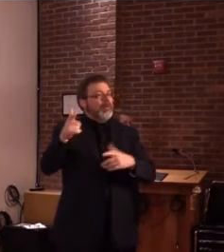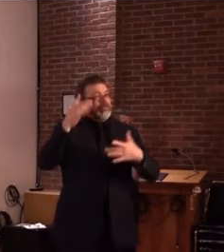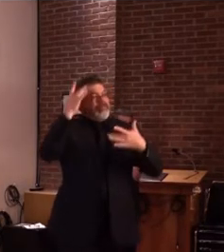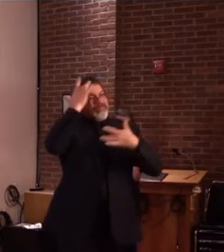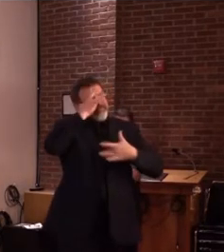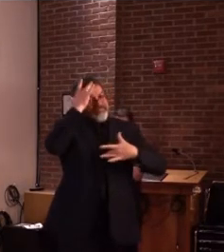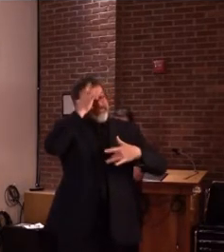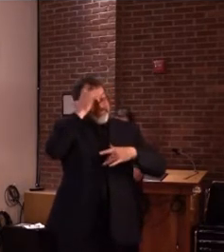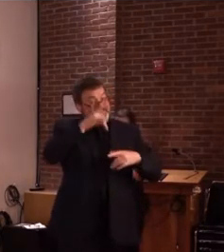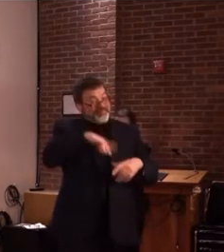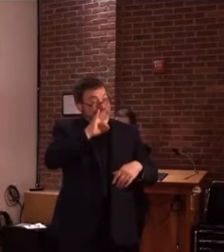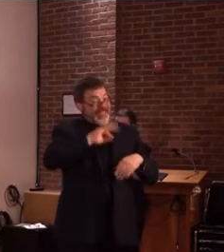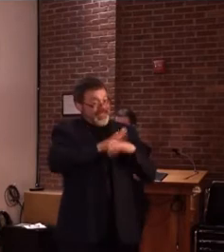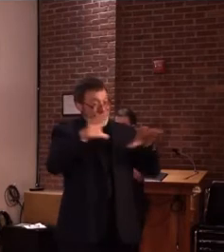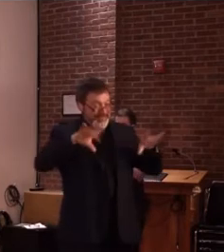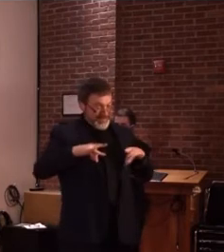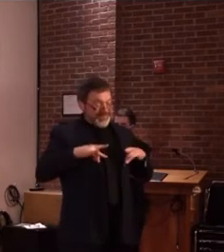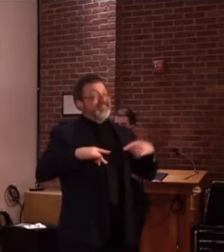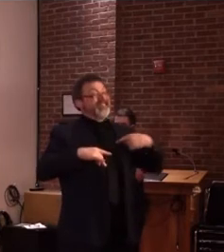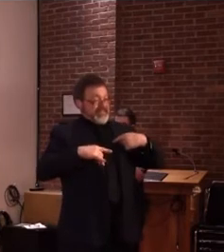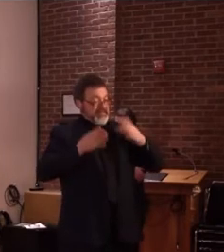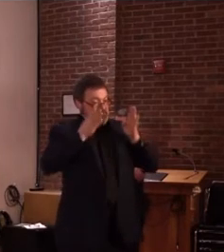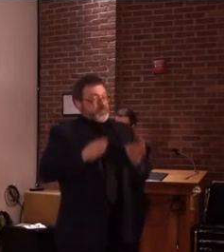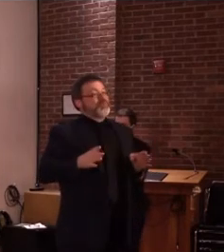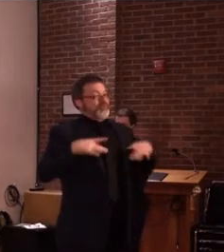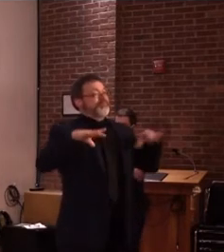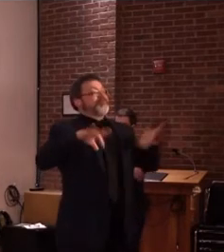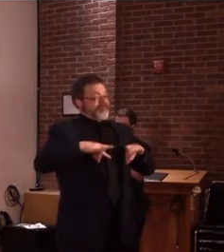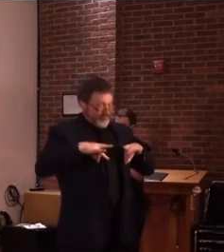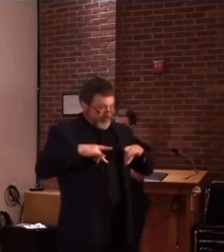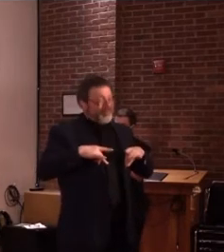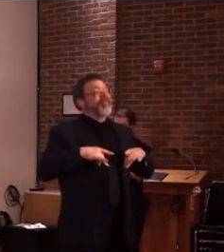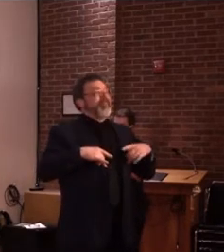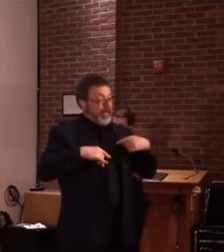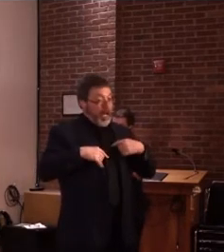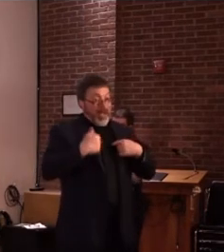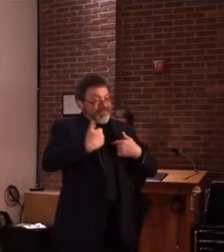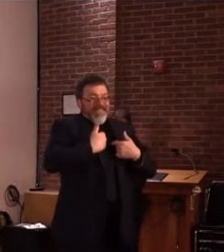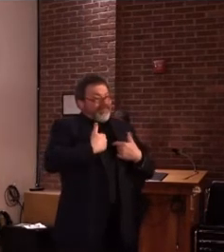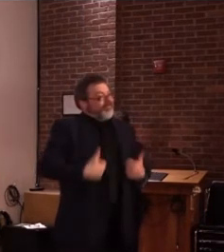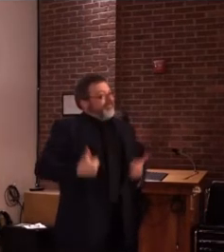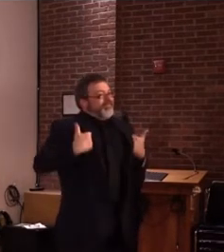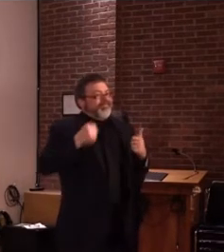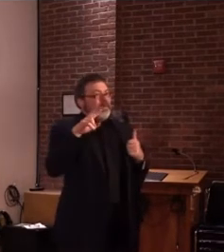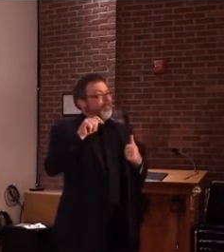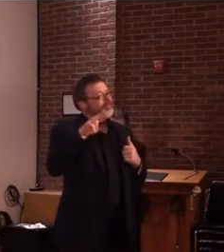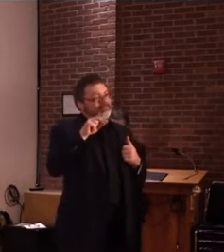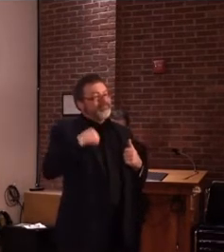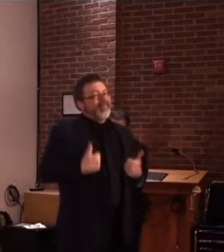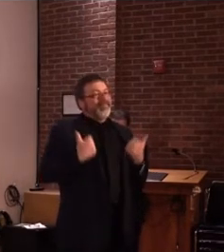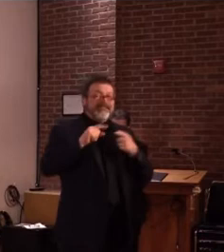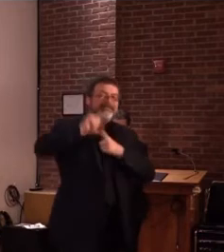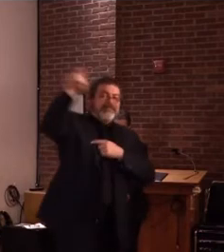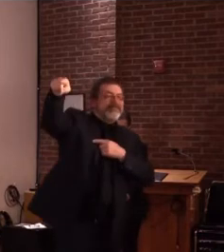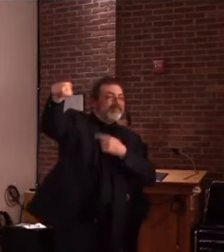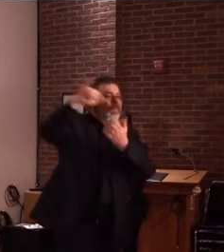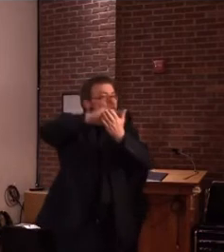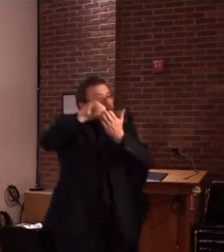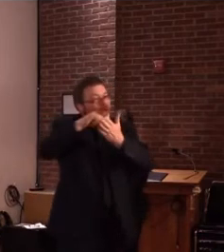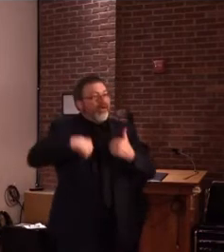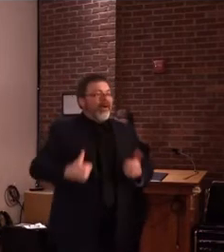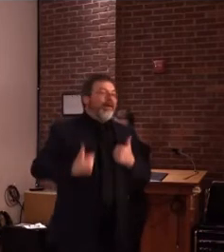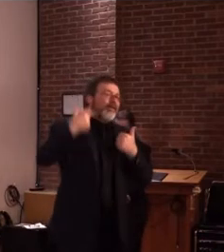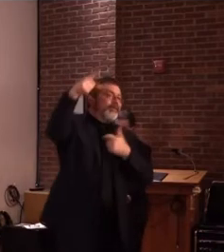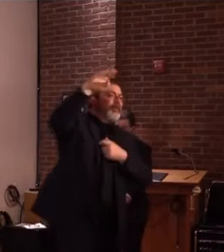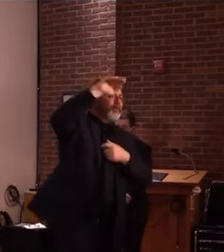I can't find that online. I'm wondering if that was provided and if it's being provided online or if it was just provided to the